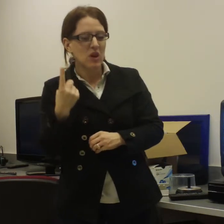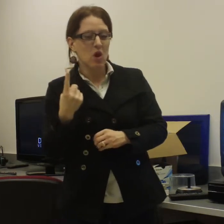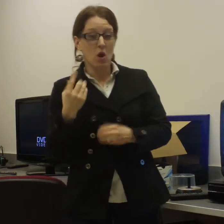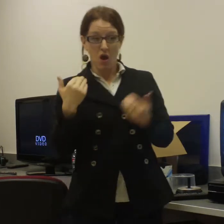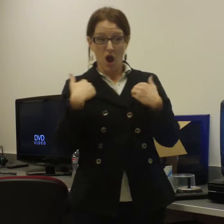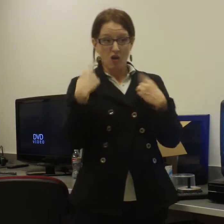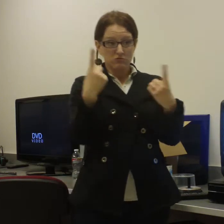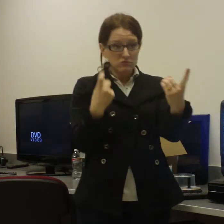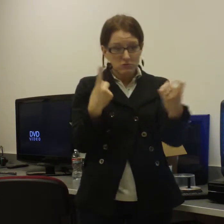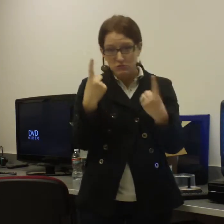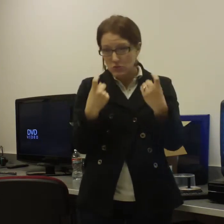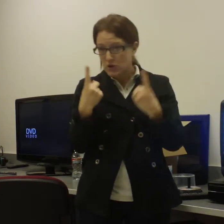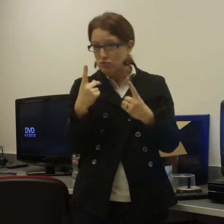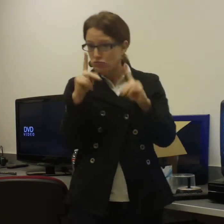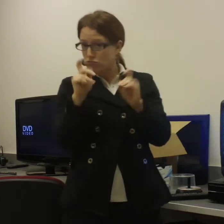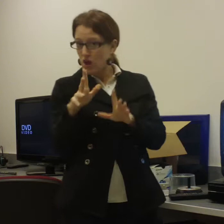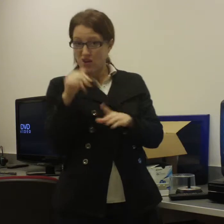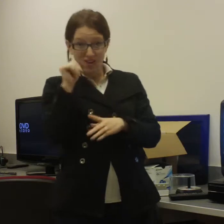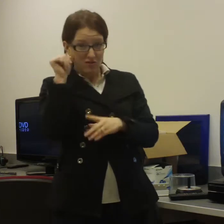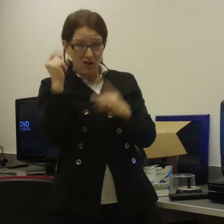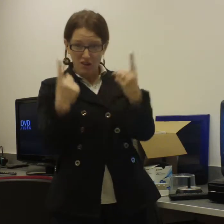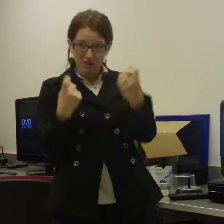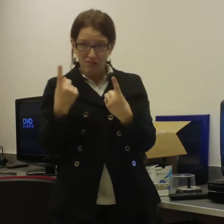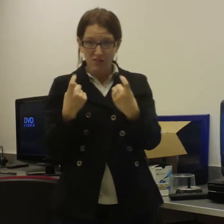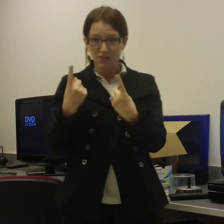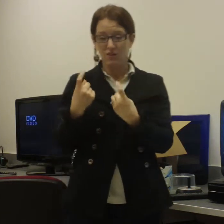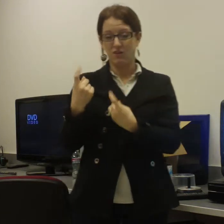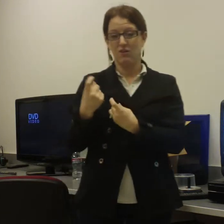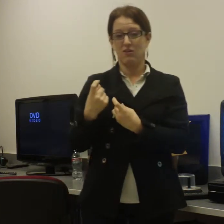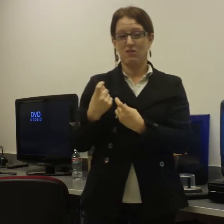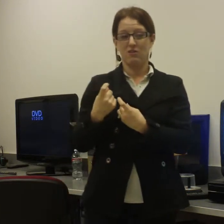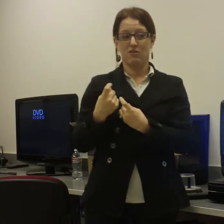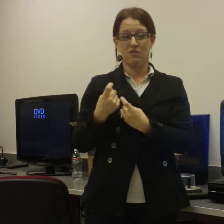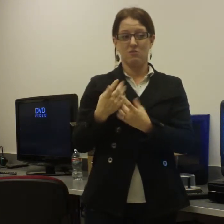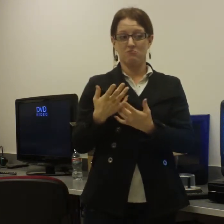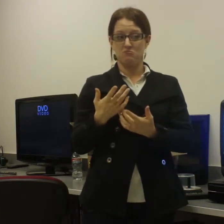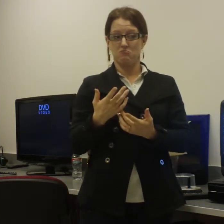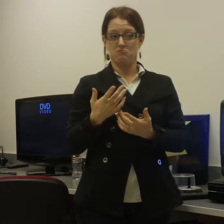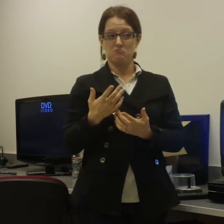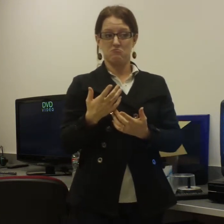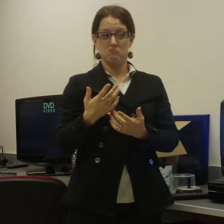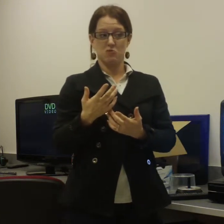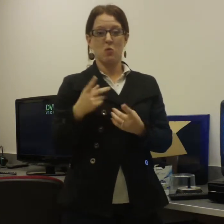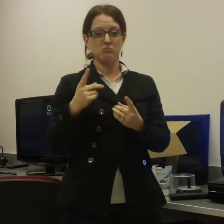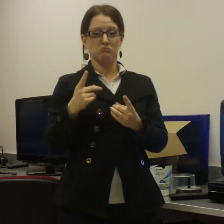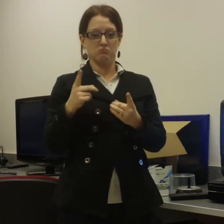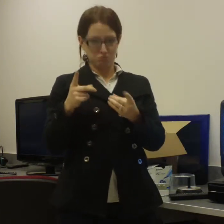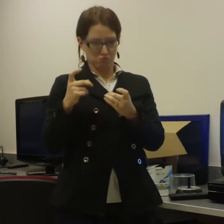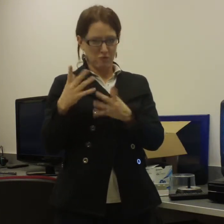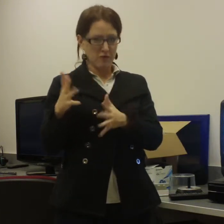from yesterday? Just to quickly finish off on that. Bill?